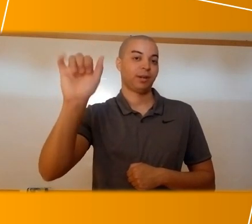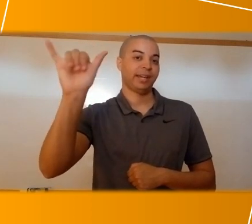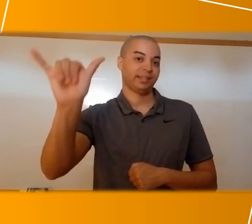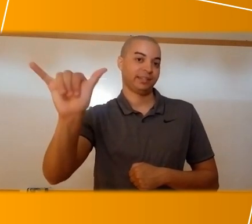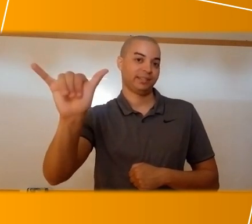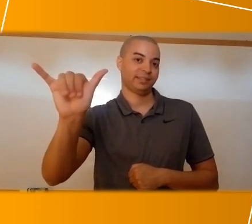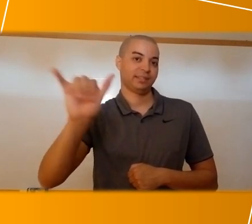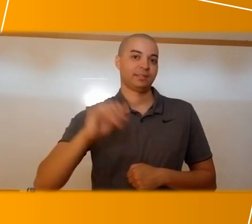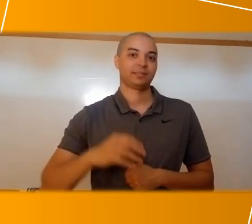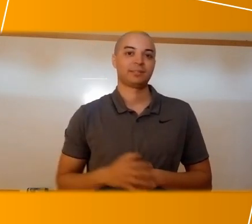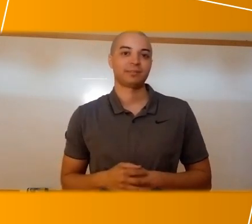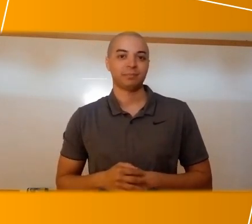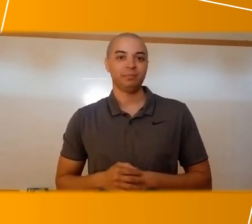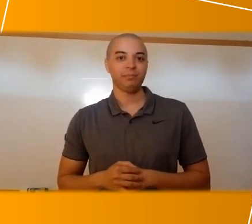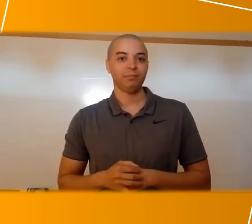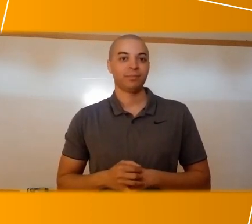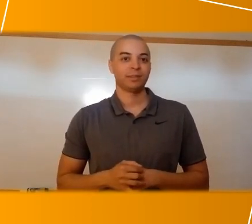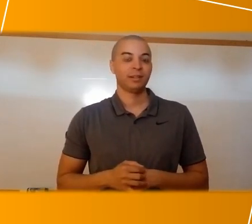X-ray.